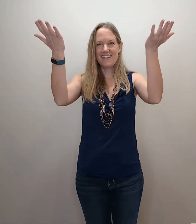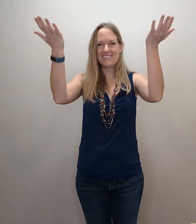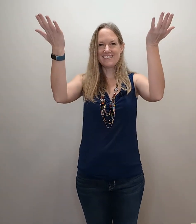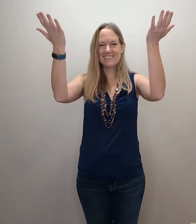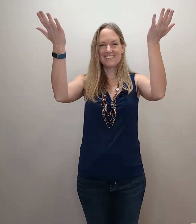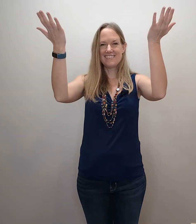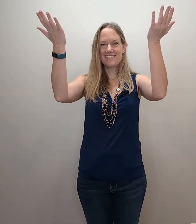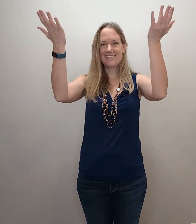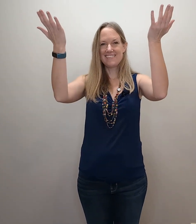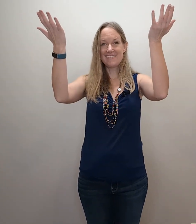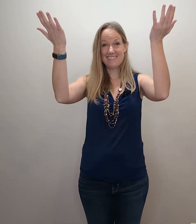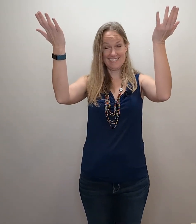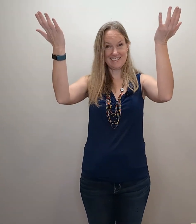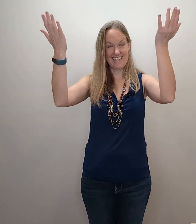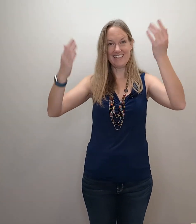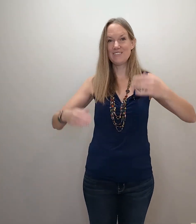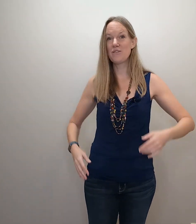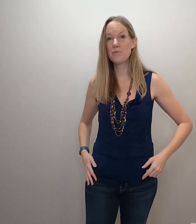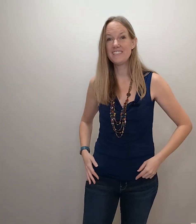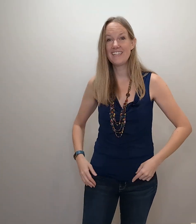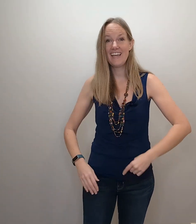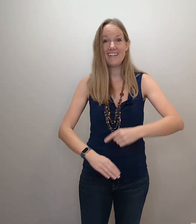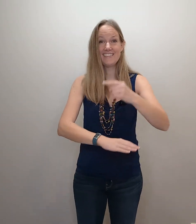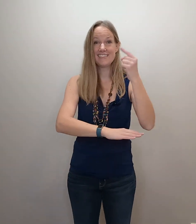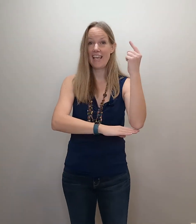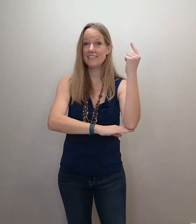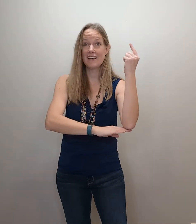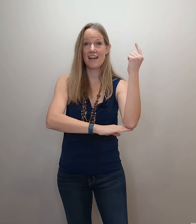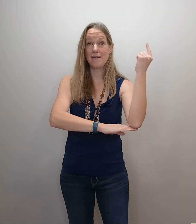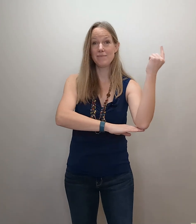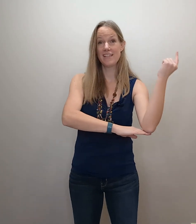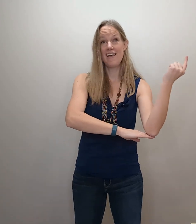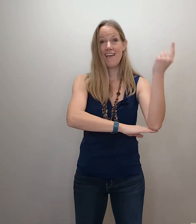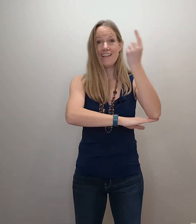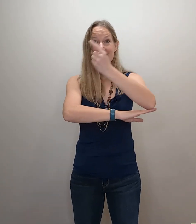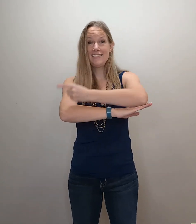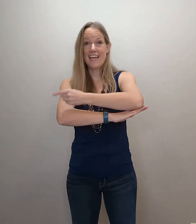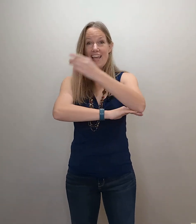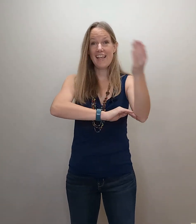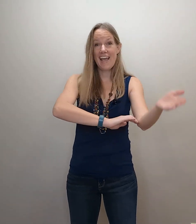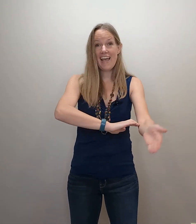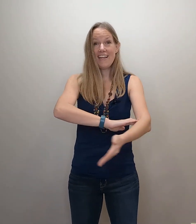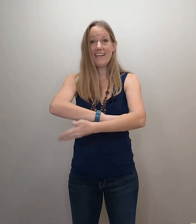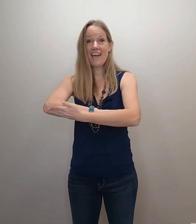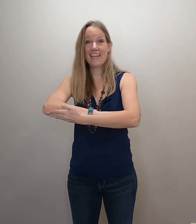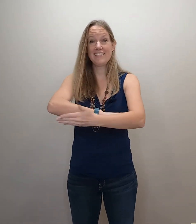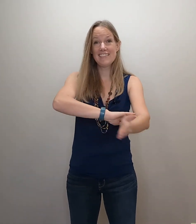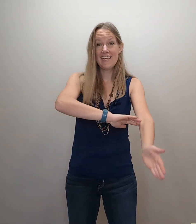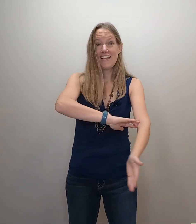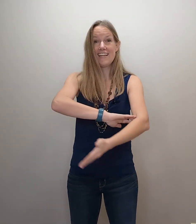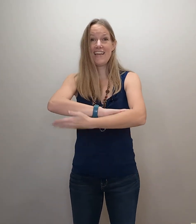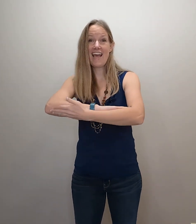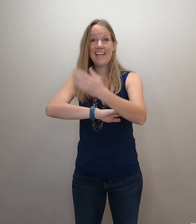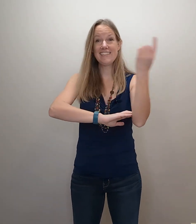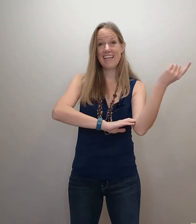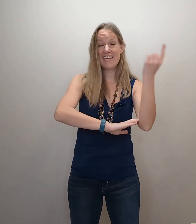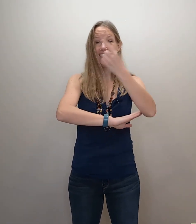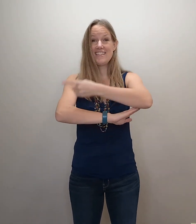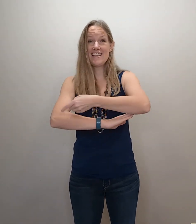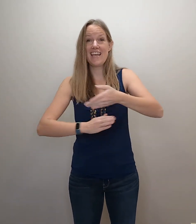arise. So the bridge again, it's 8 times. Day and night, night and